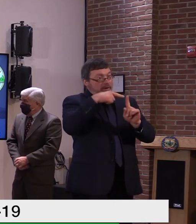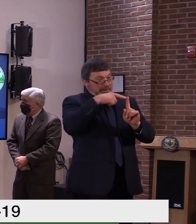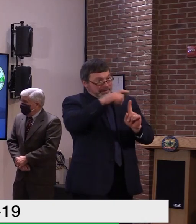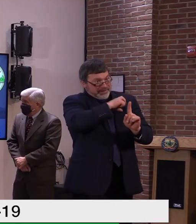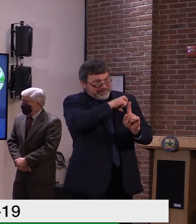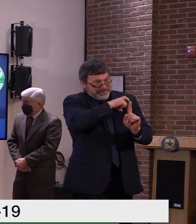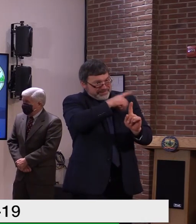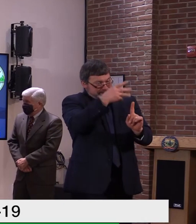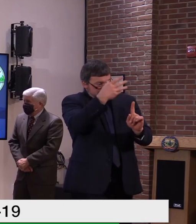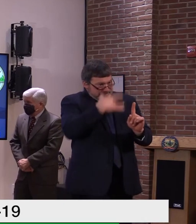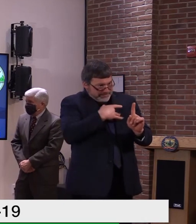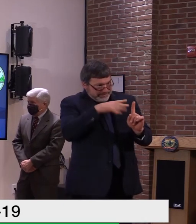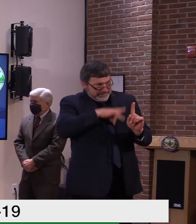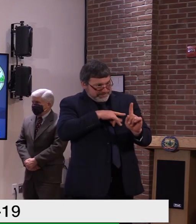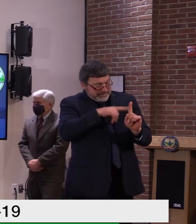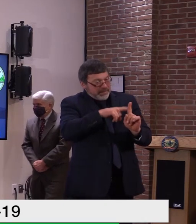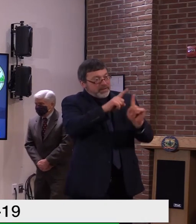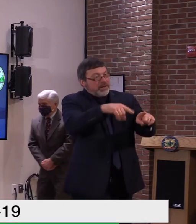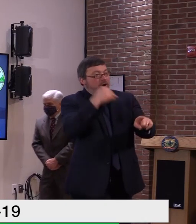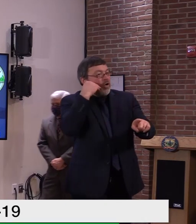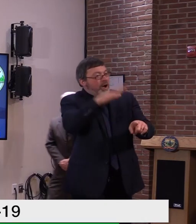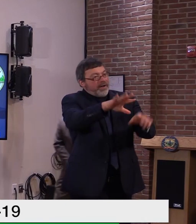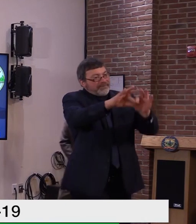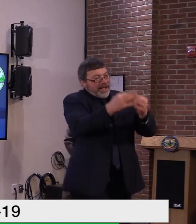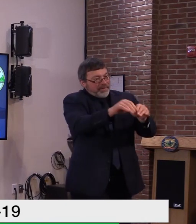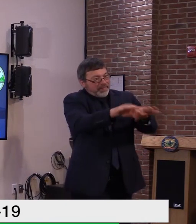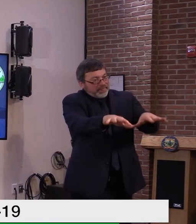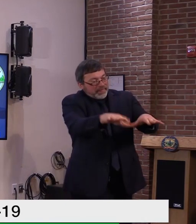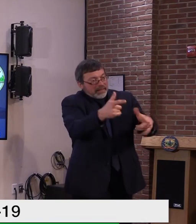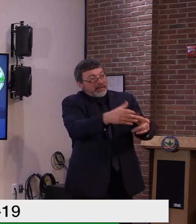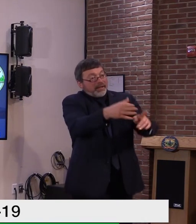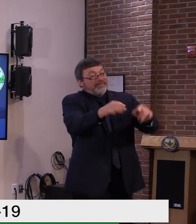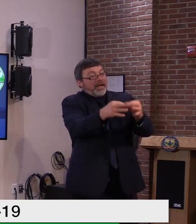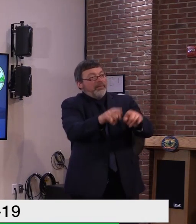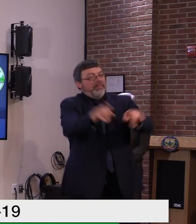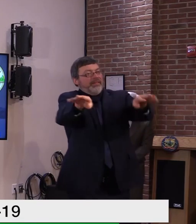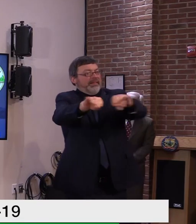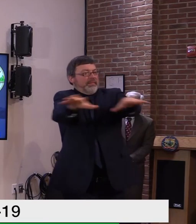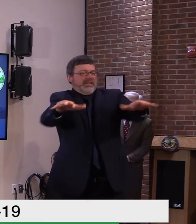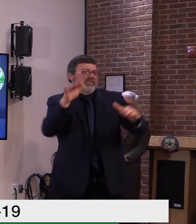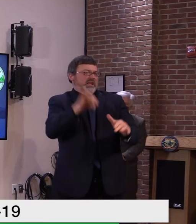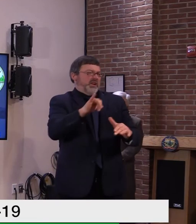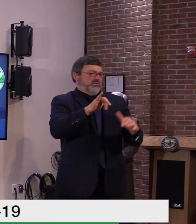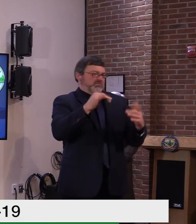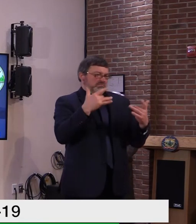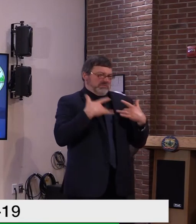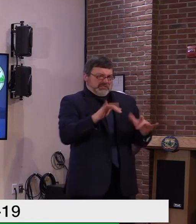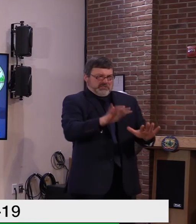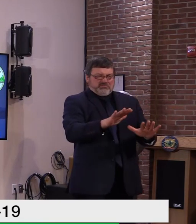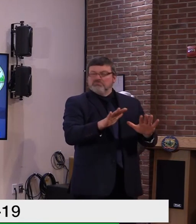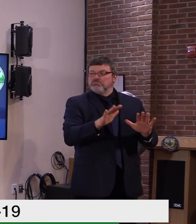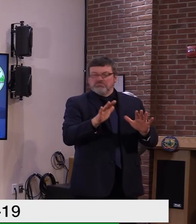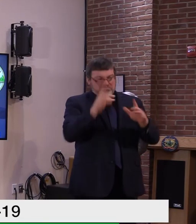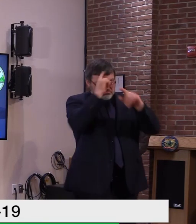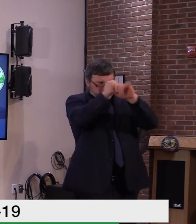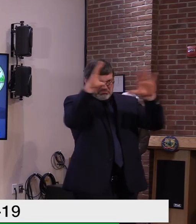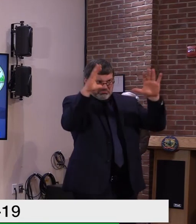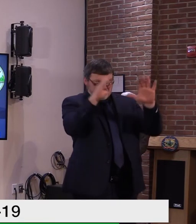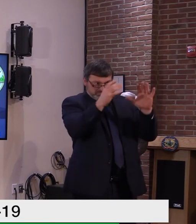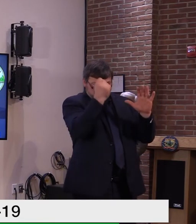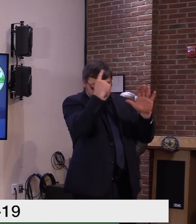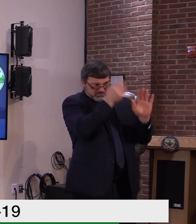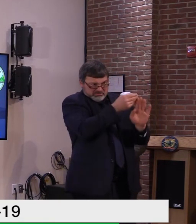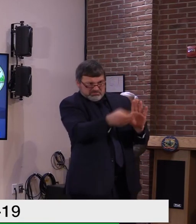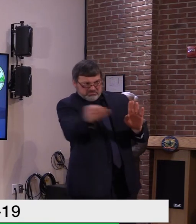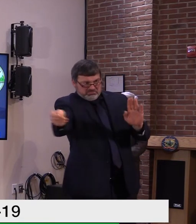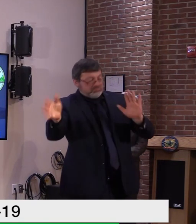who may be at a work site with someone, something of that sort. So nothing that turns into itself a large production.